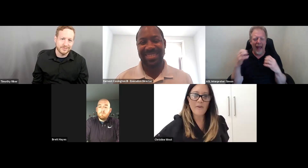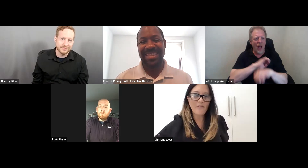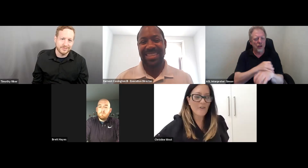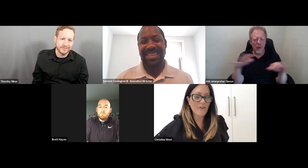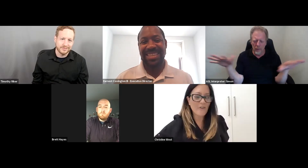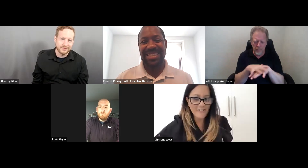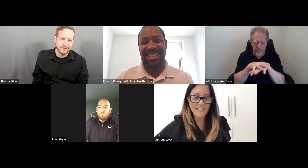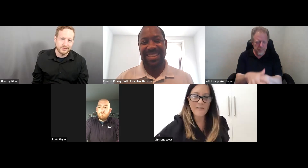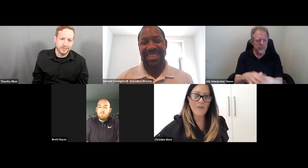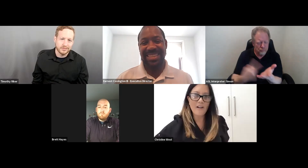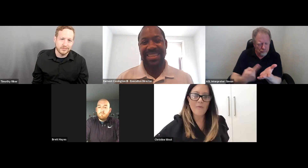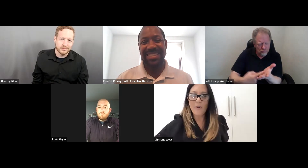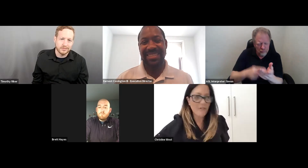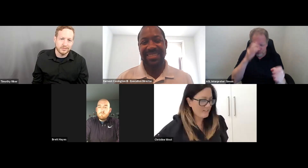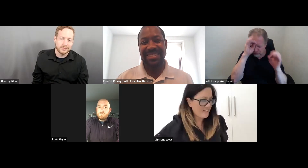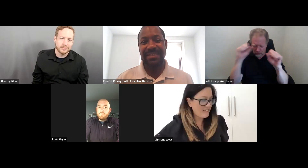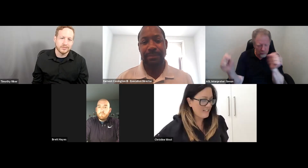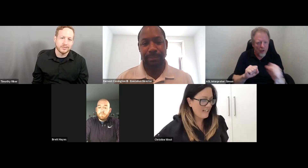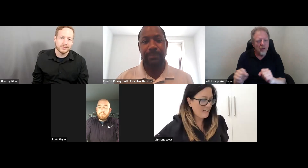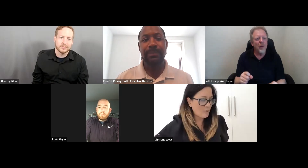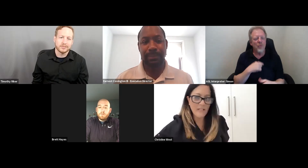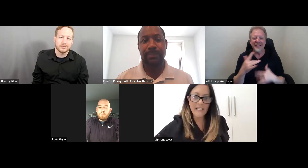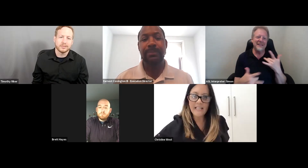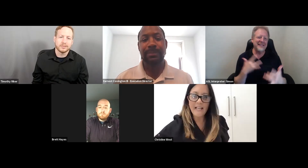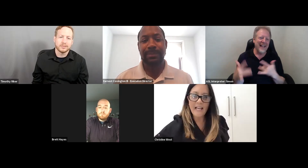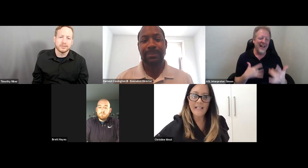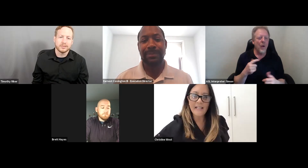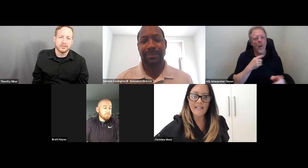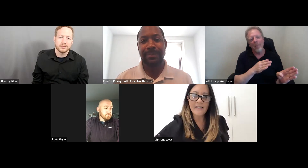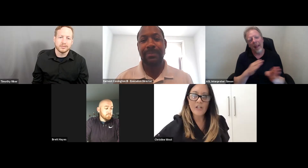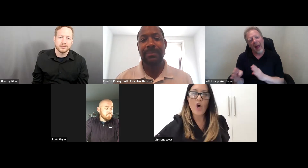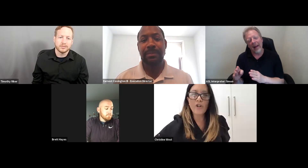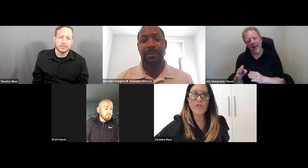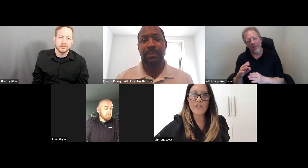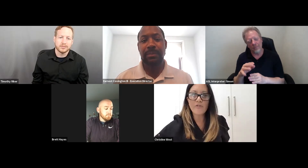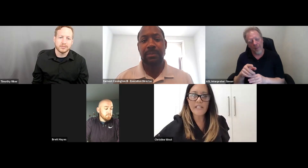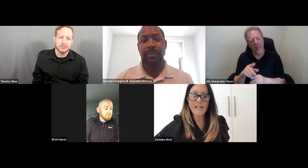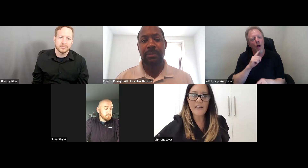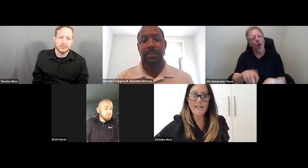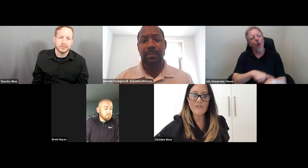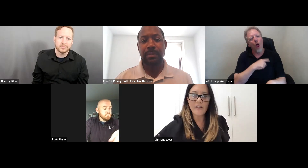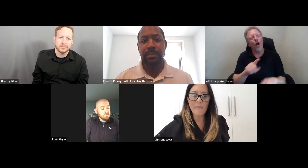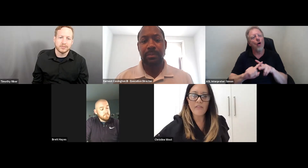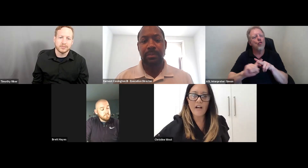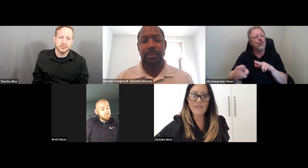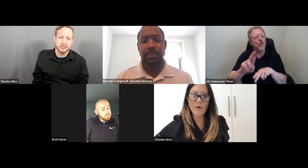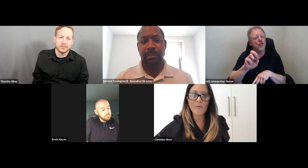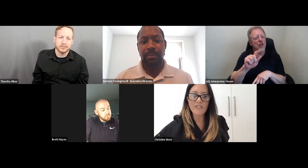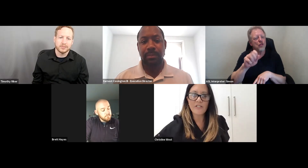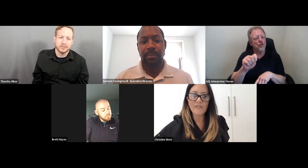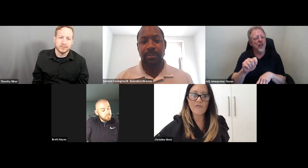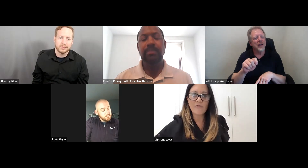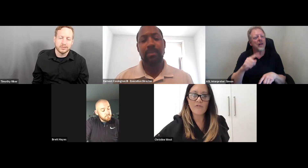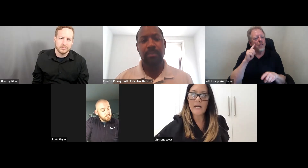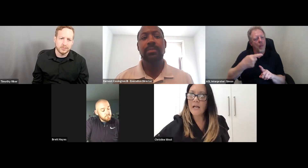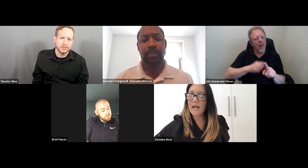of people, great discussion. We're all pretty excited, and we're planning a longer retreat during the month of